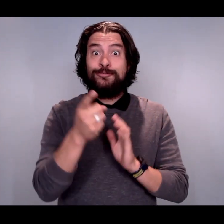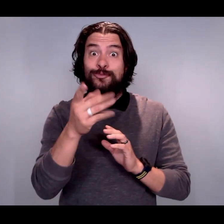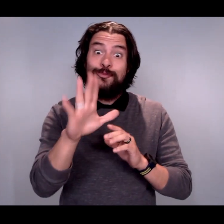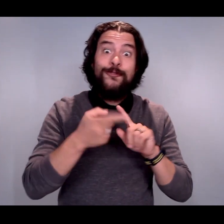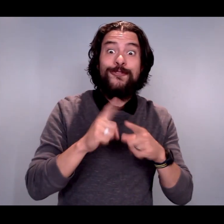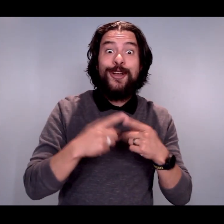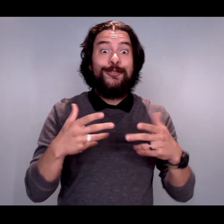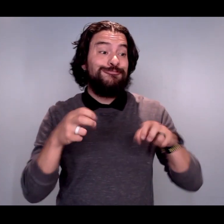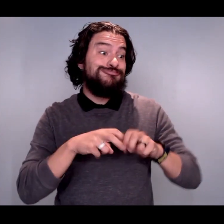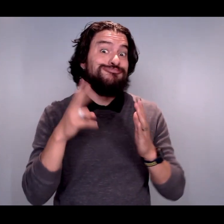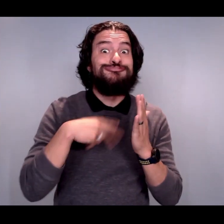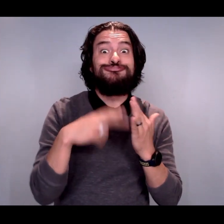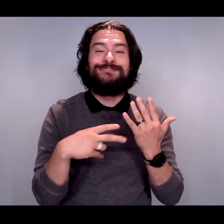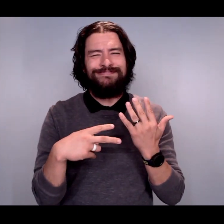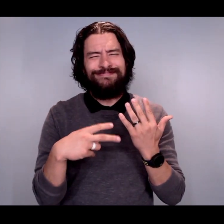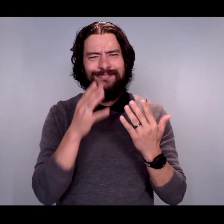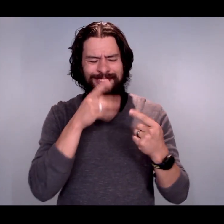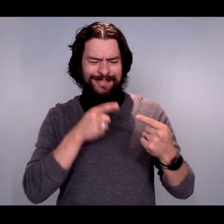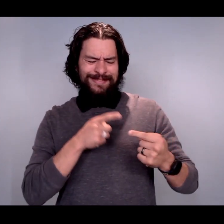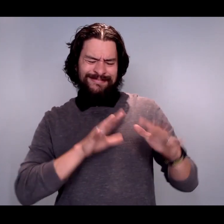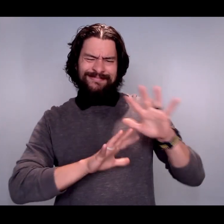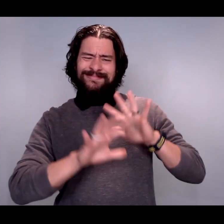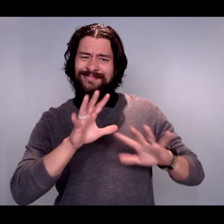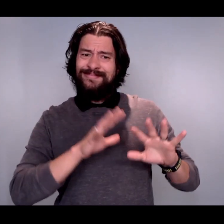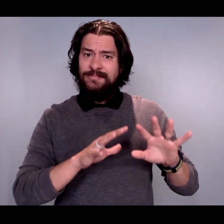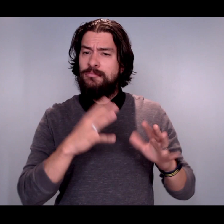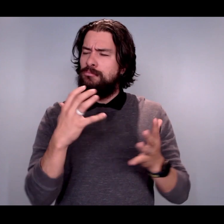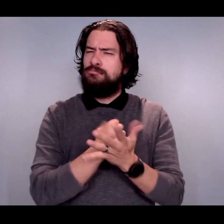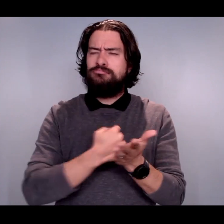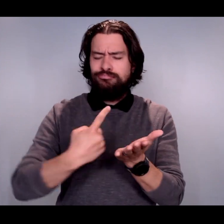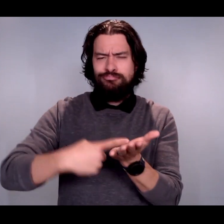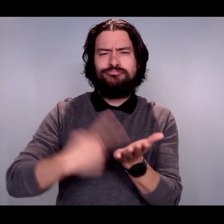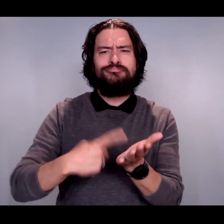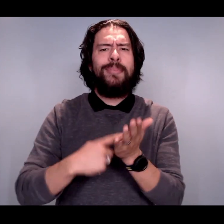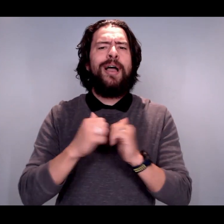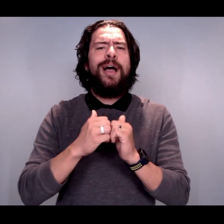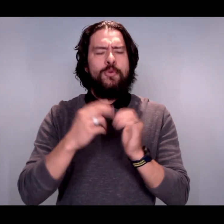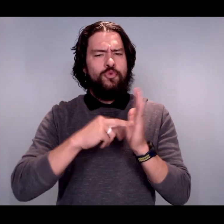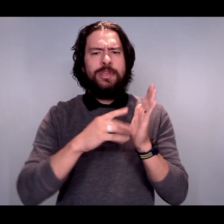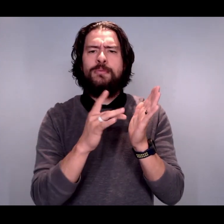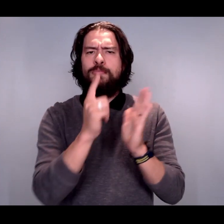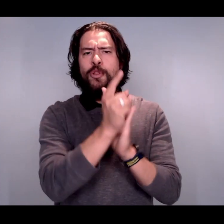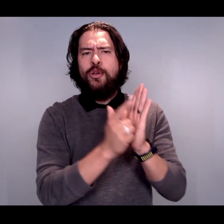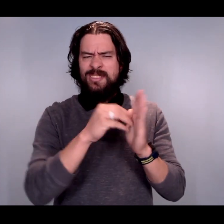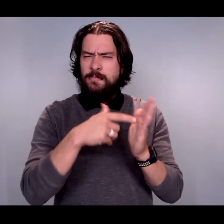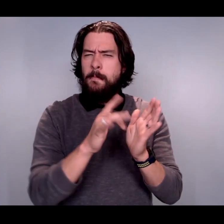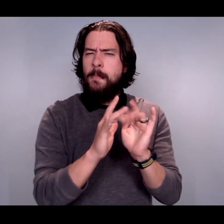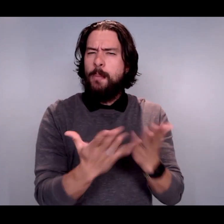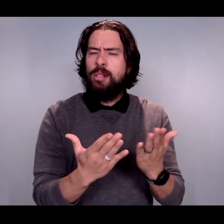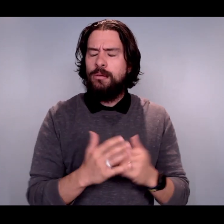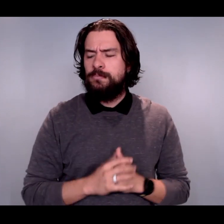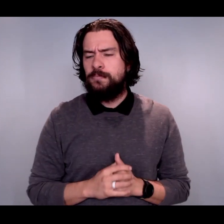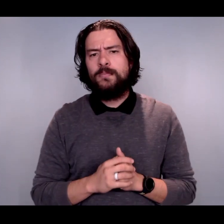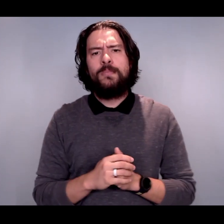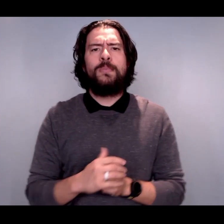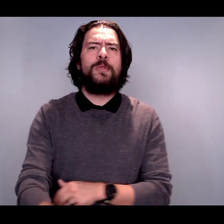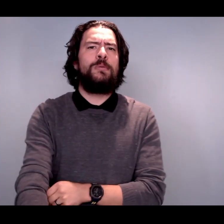code isn't something you and your friends do a lot, odds are you're going to struggle. So, let's talk about how to read the law in the Bible.